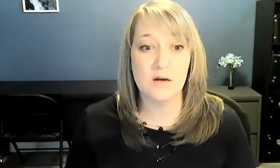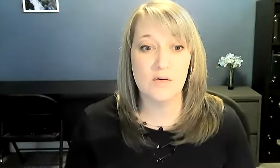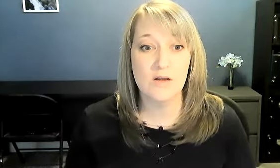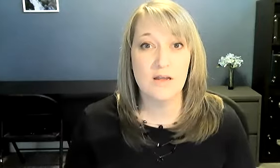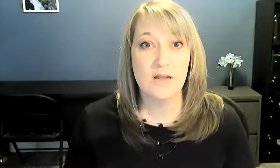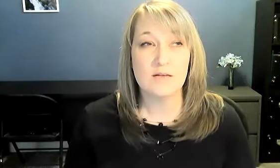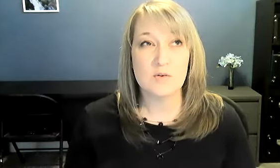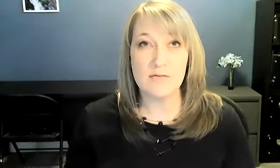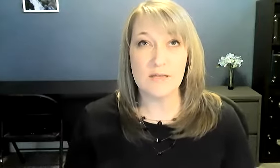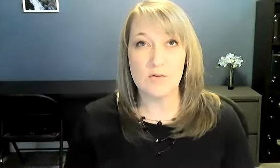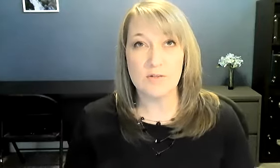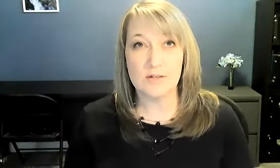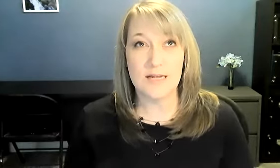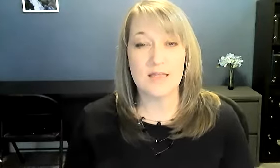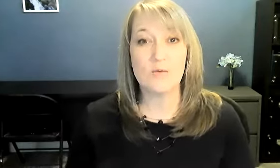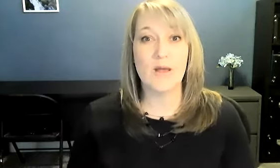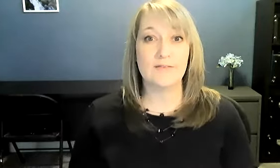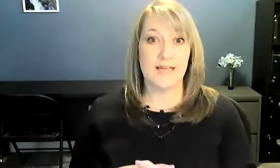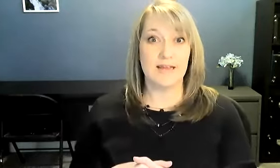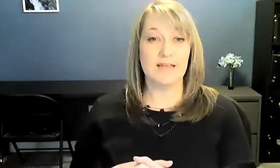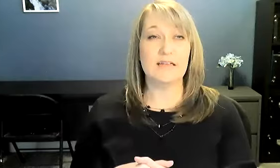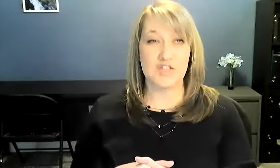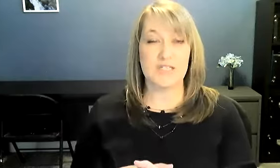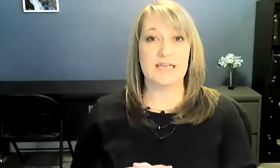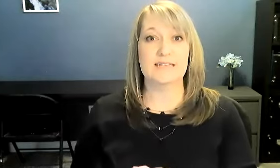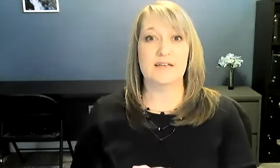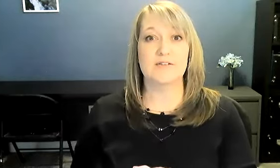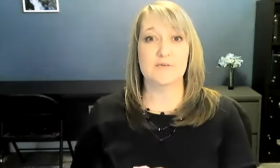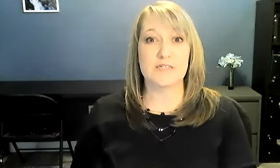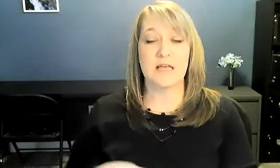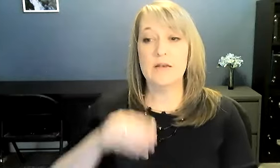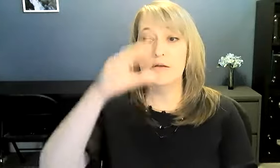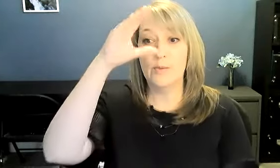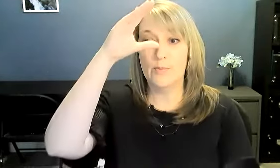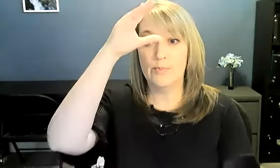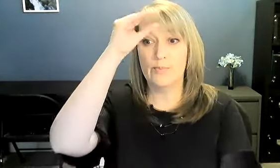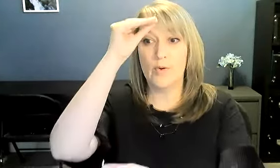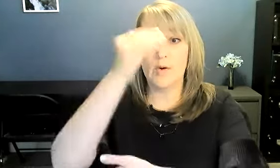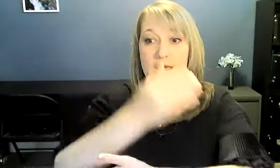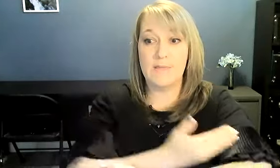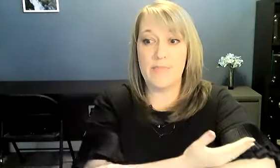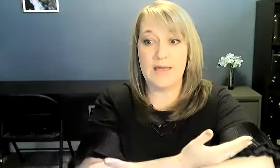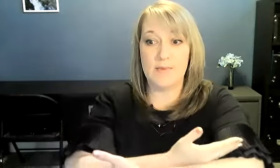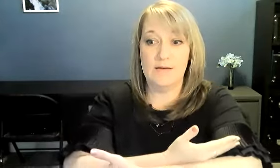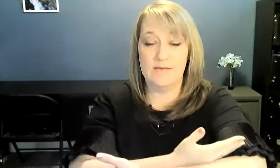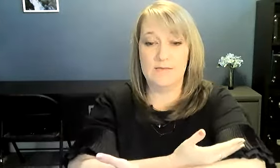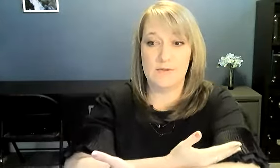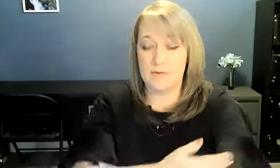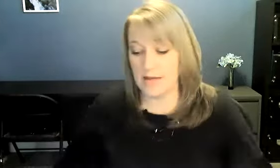so sort of the older, I think, way of signing it is just like I said. So for son, boy, baby. Okay, let me